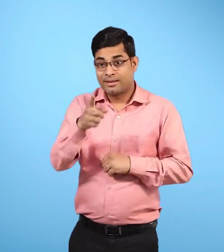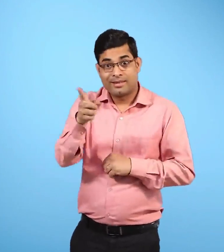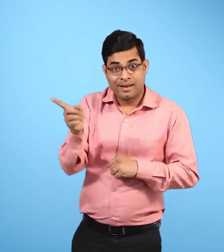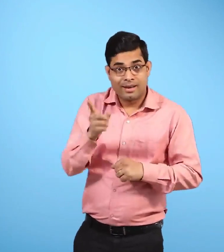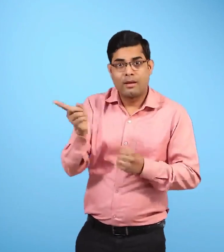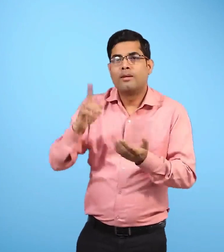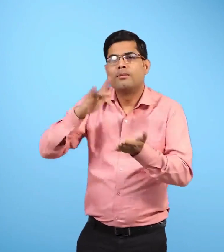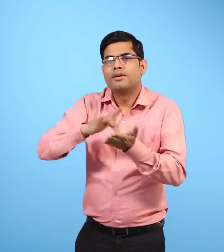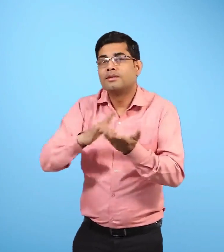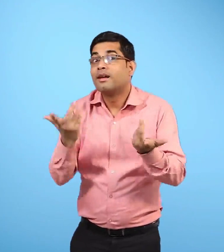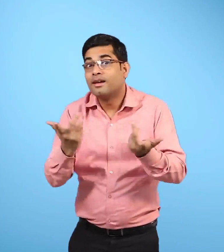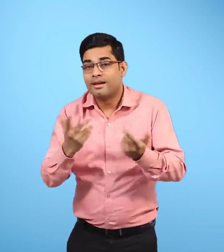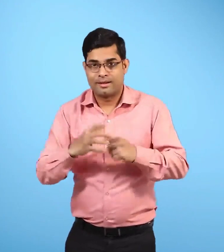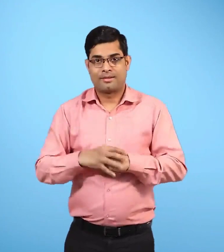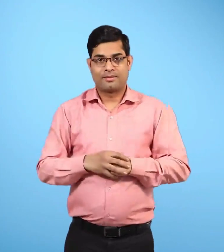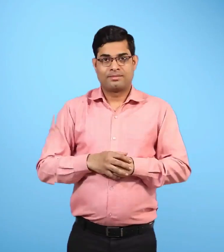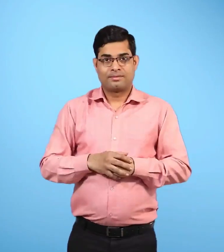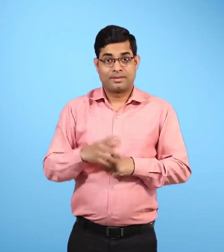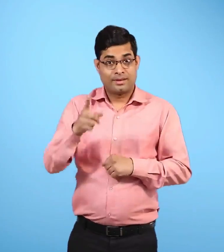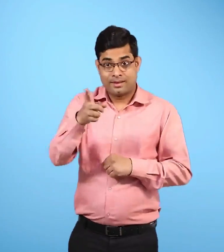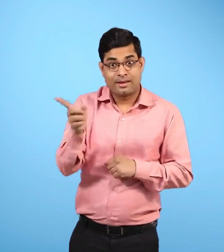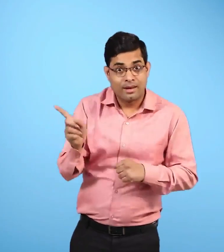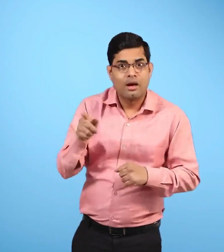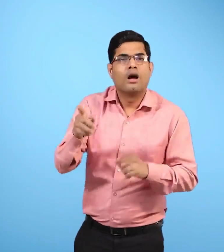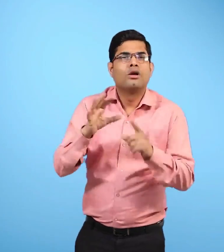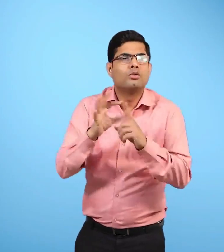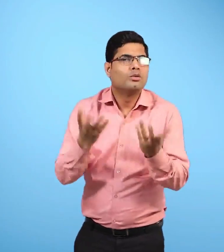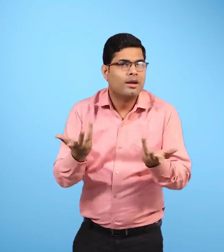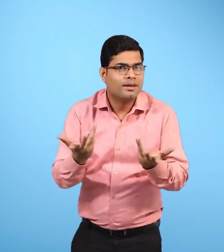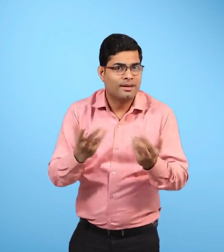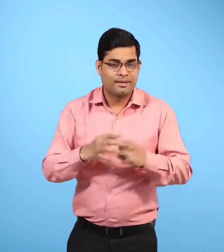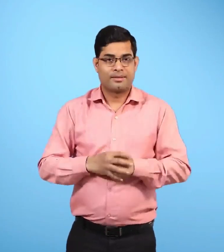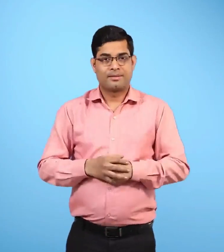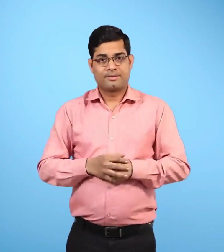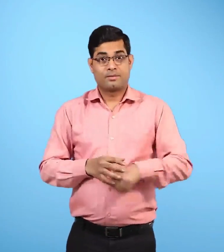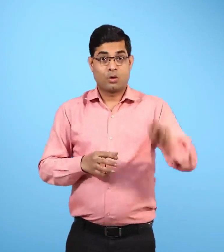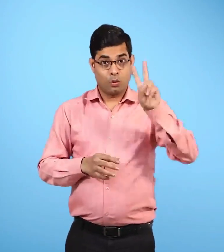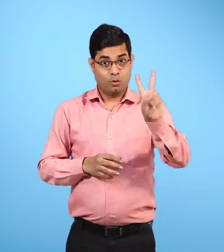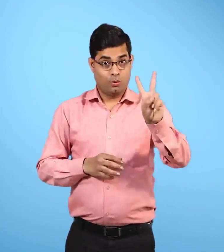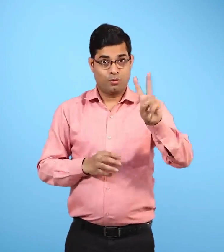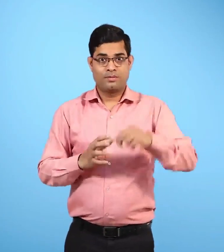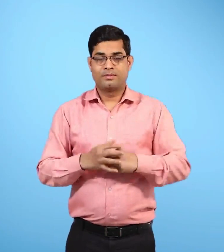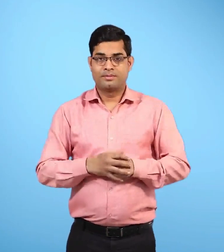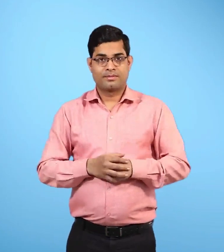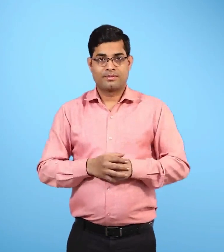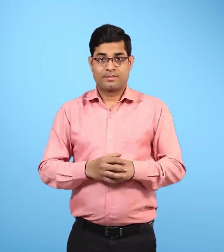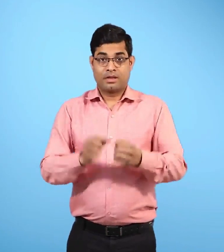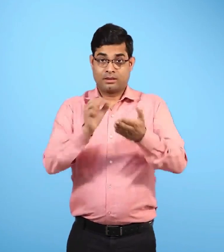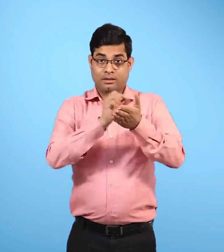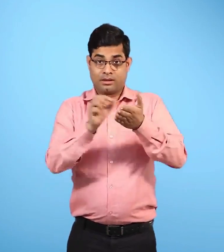Where were they to meet? What were they to do? 2. Write a